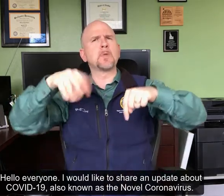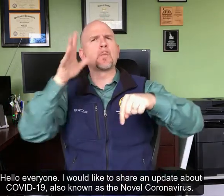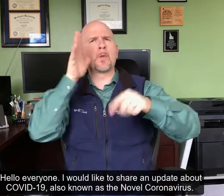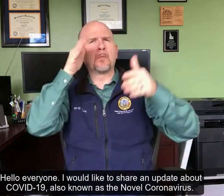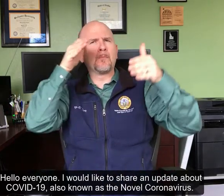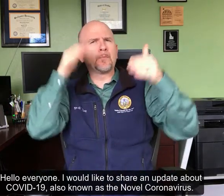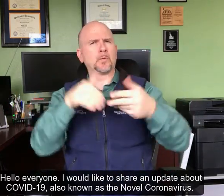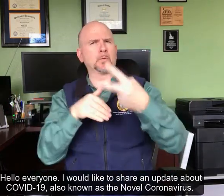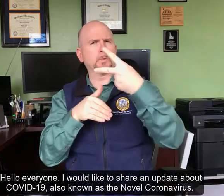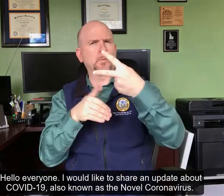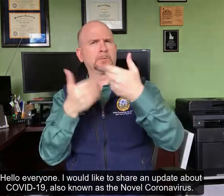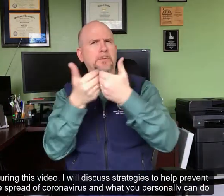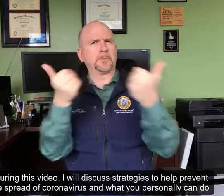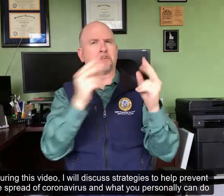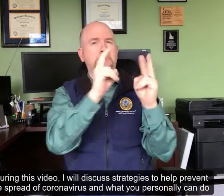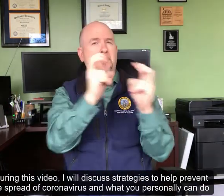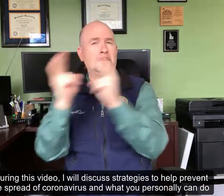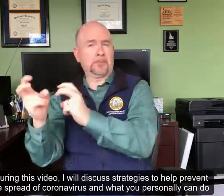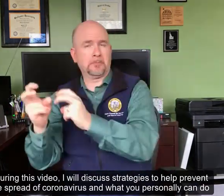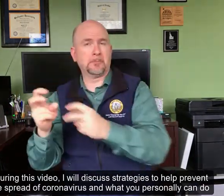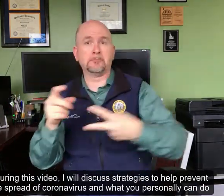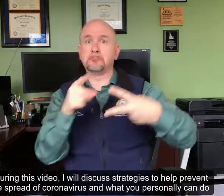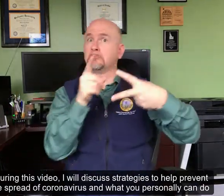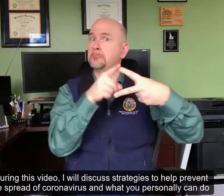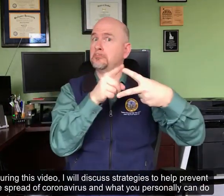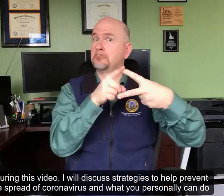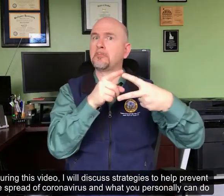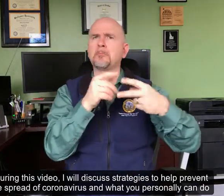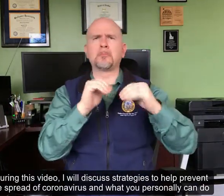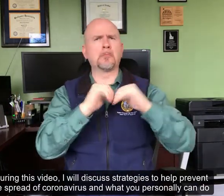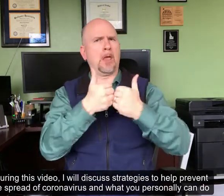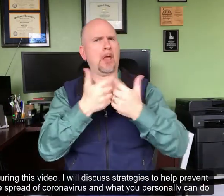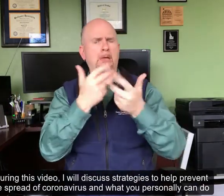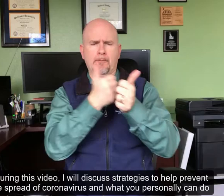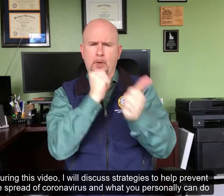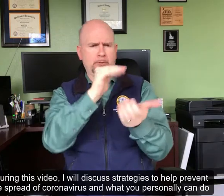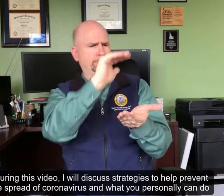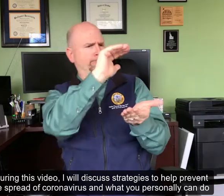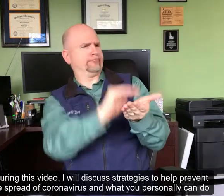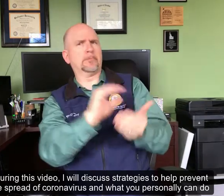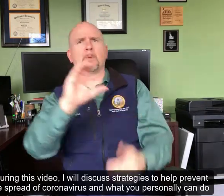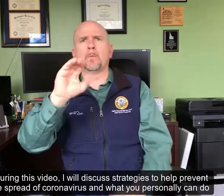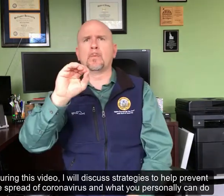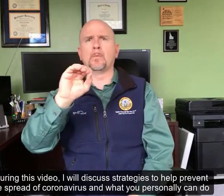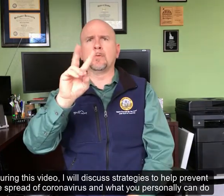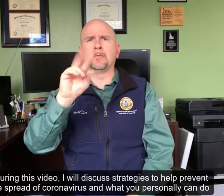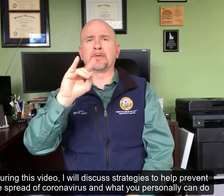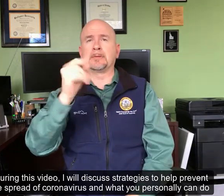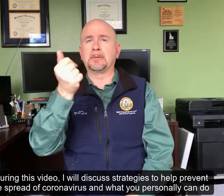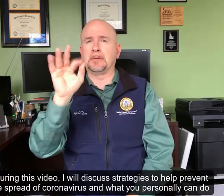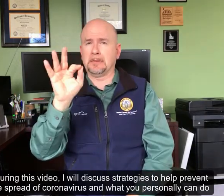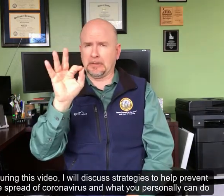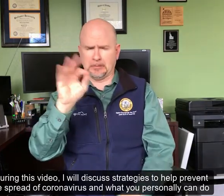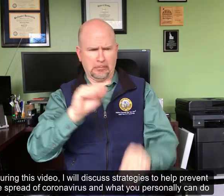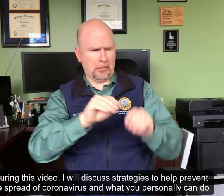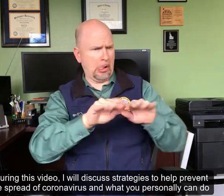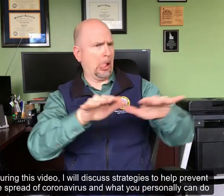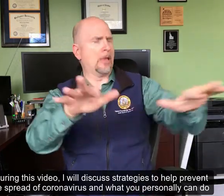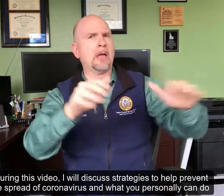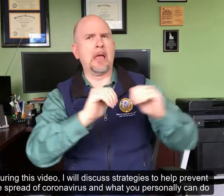coronavirus. During this video, I will discuss strategies to help prevent the spread of coronavirus and what you personally can